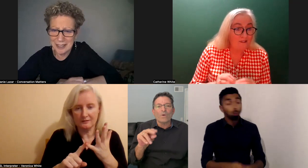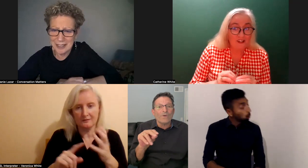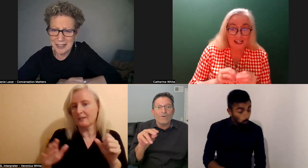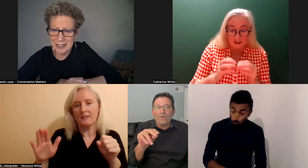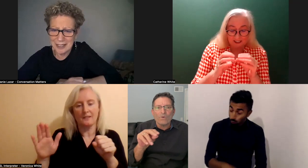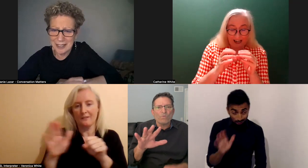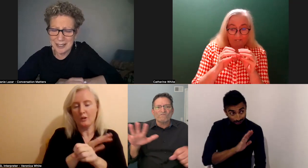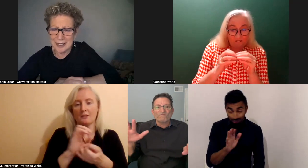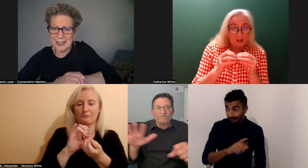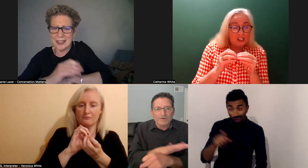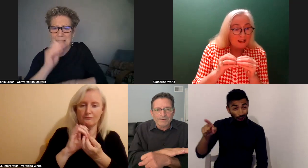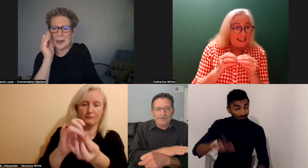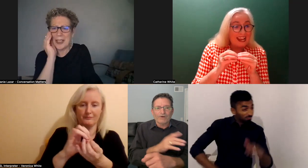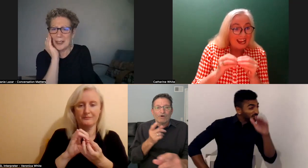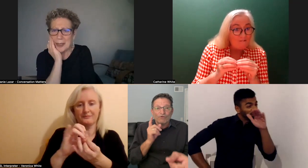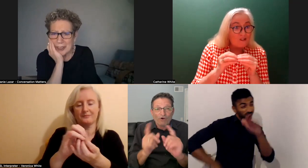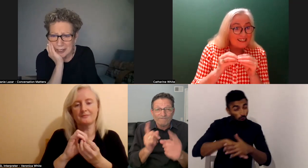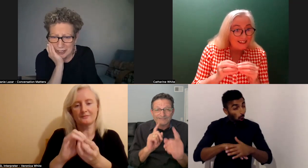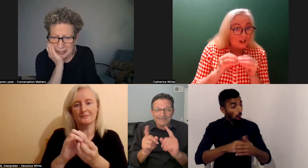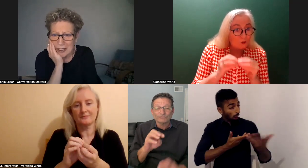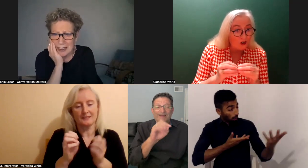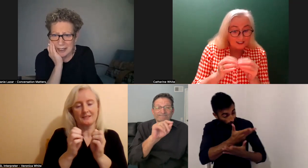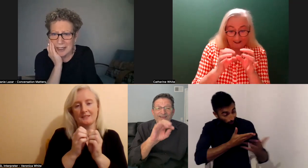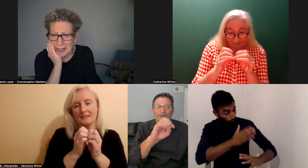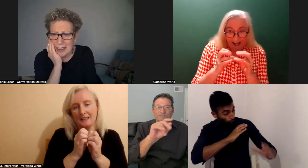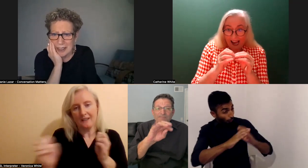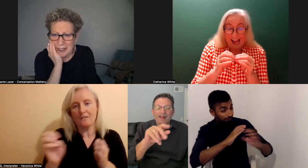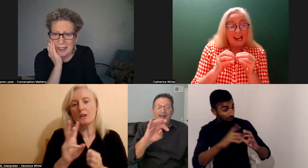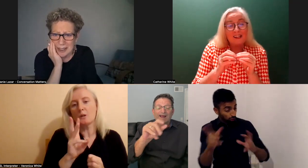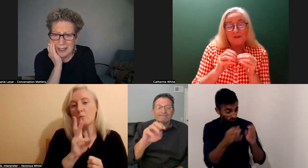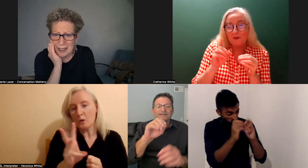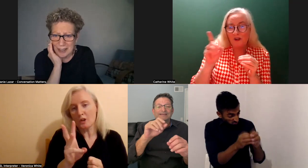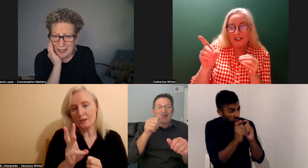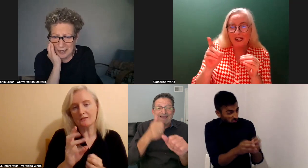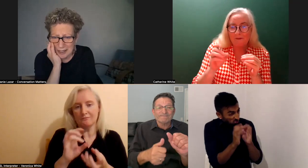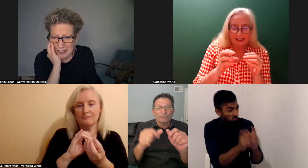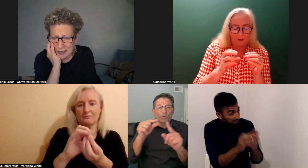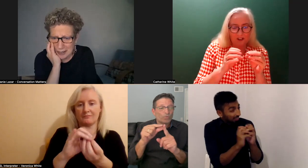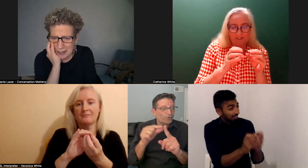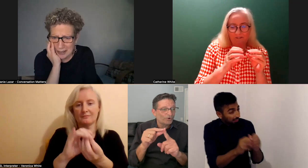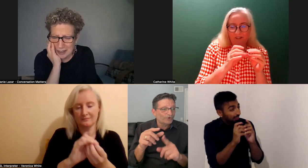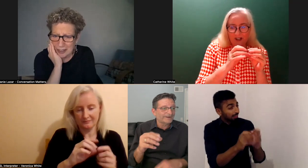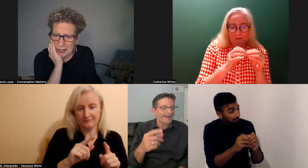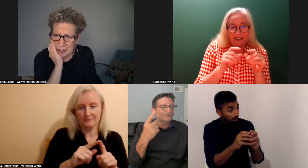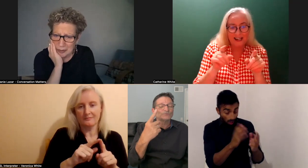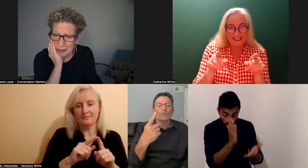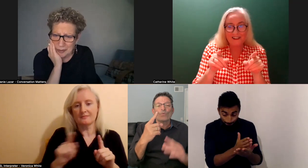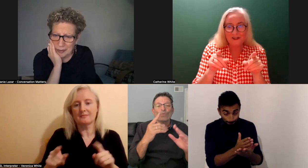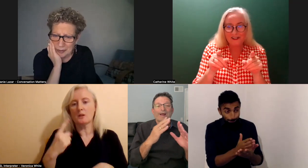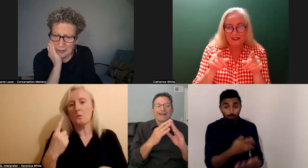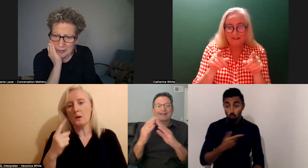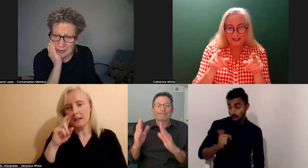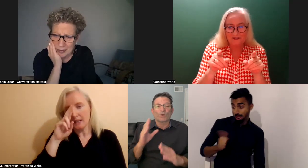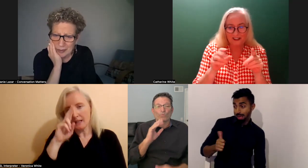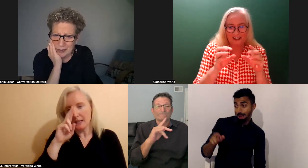full-blown conversations, like finger spelling every single word. And there was one neighbour that would finger spell it. I need the